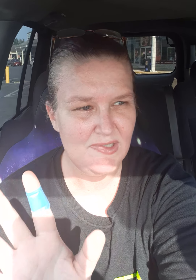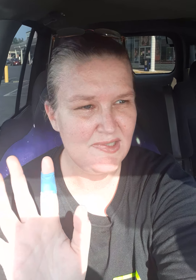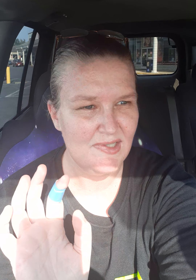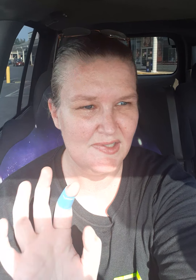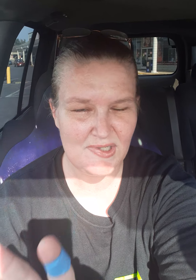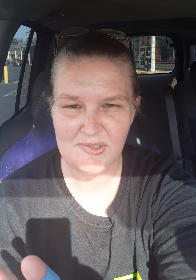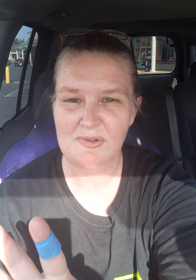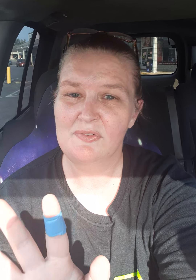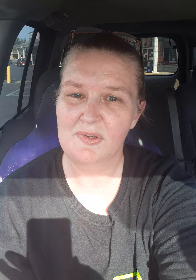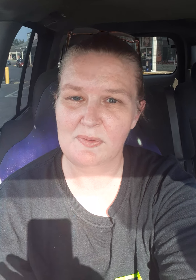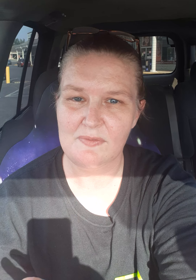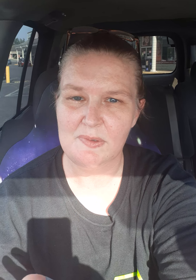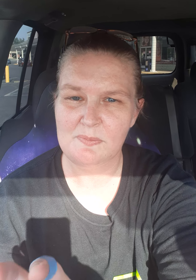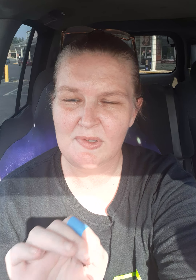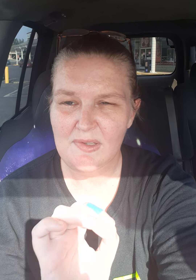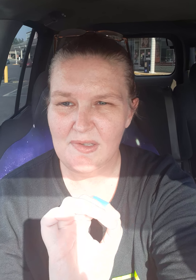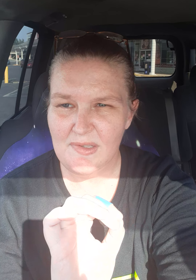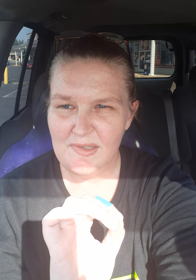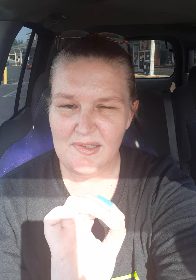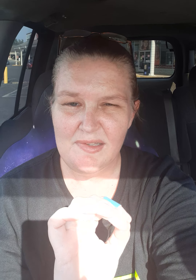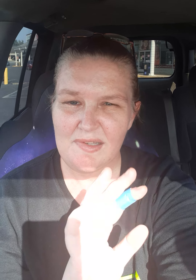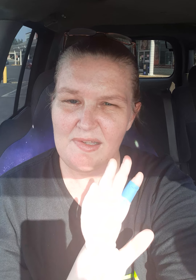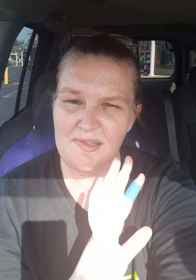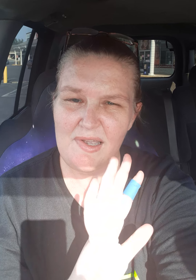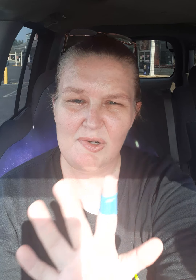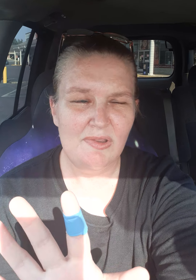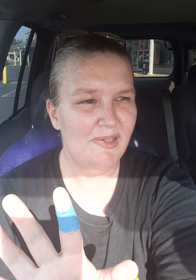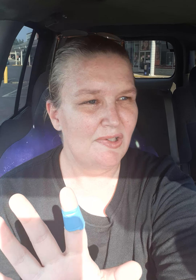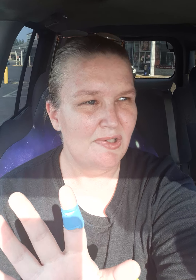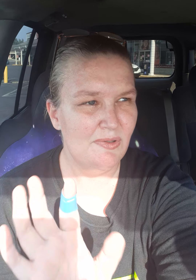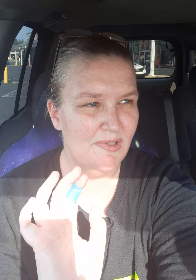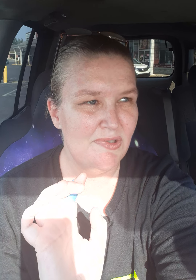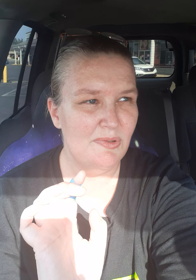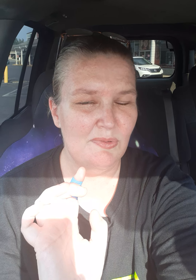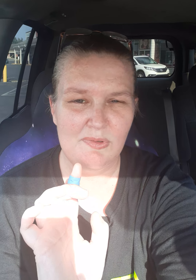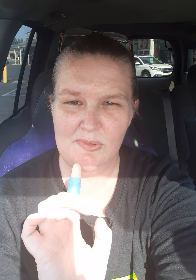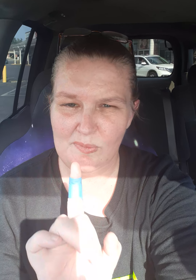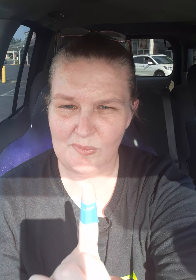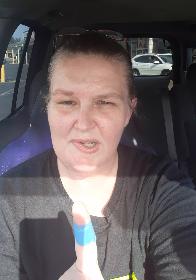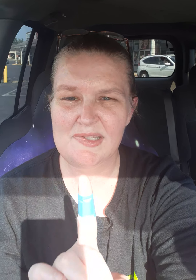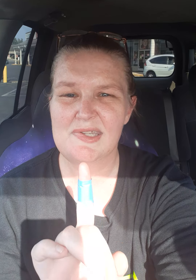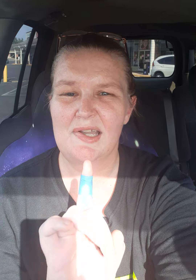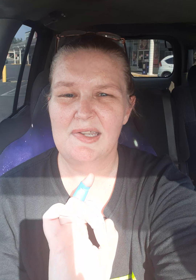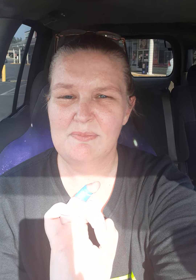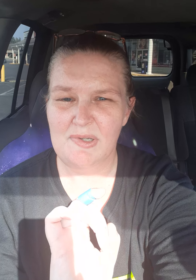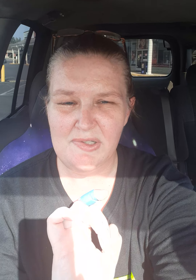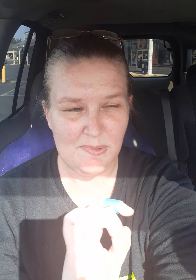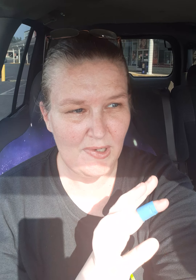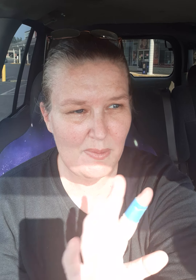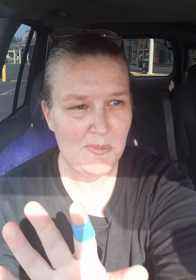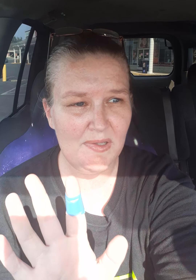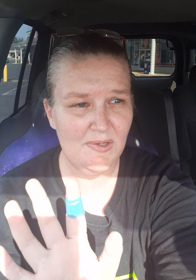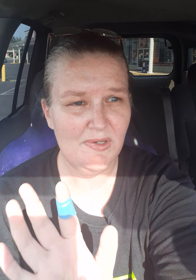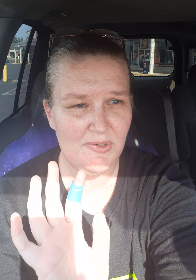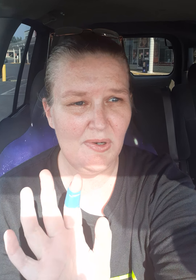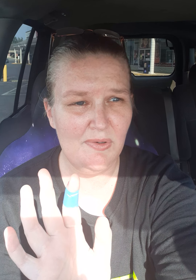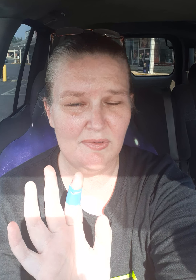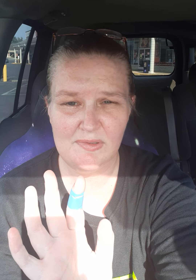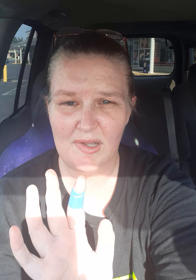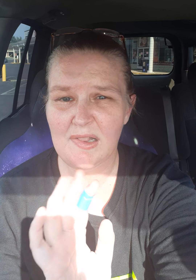to tell you a few of them. So, not only are you going to do one sign, but you're probably going to know a